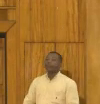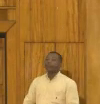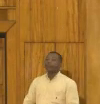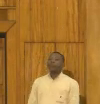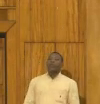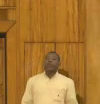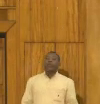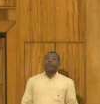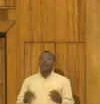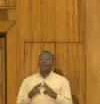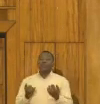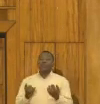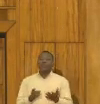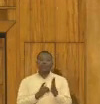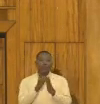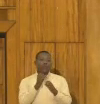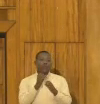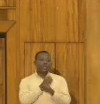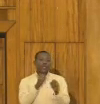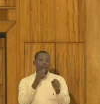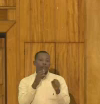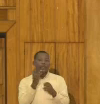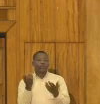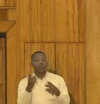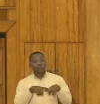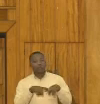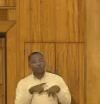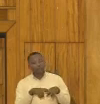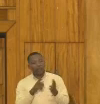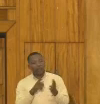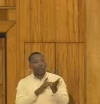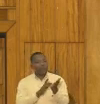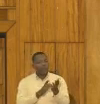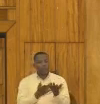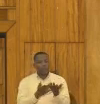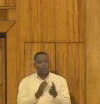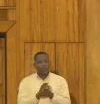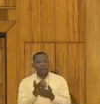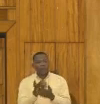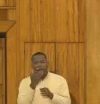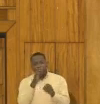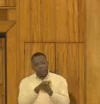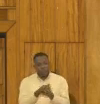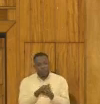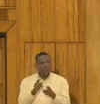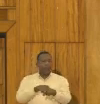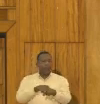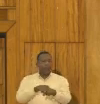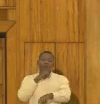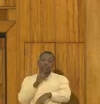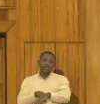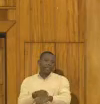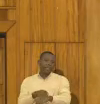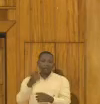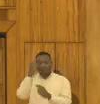So developing a safe and effective preventive HIV vaccine remains the most promising long-term strategy for controlling